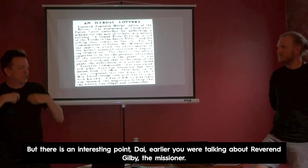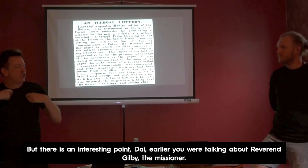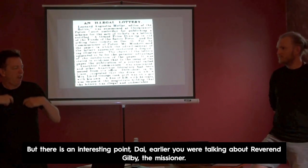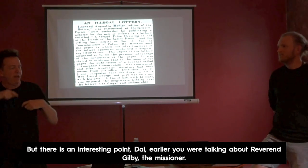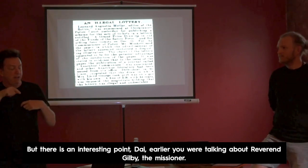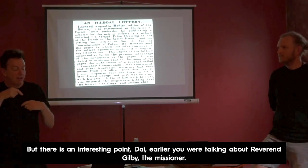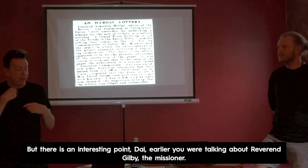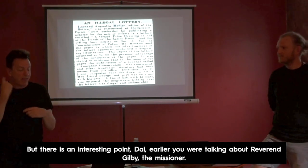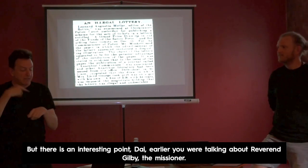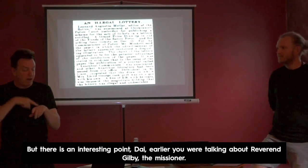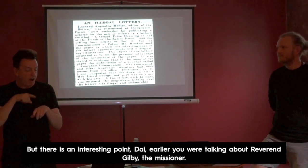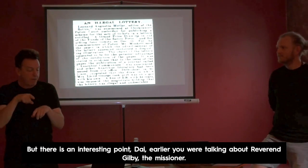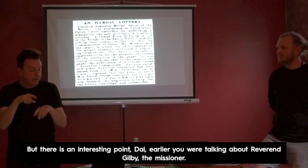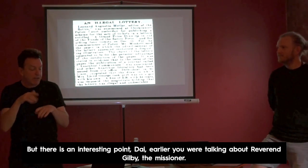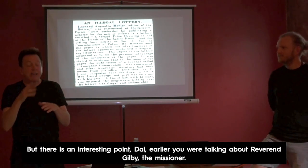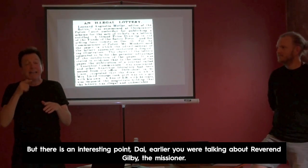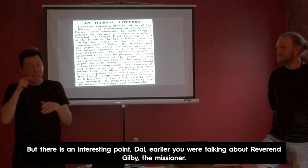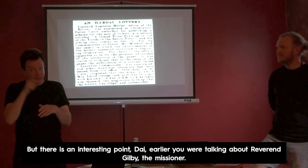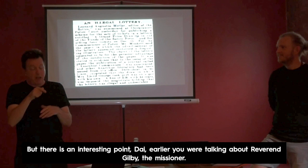Reverend Gilby, the missioner.